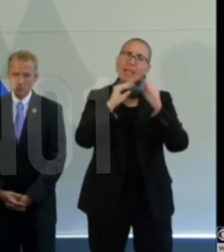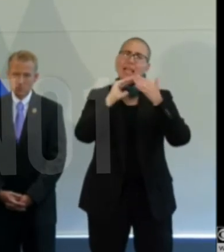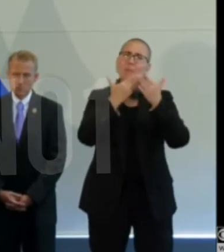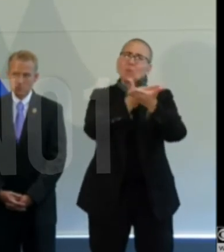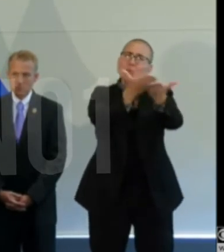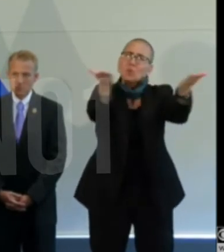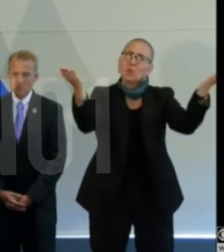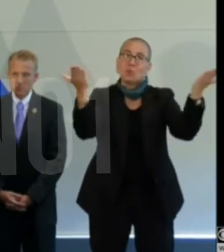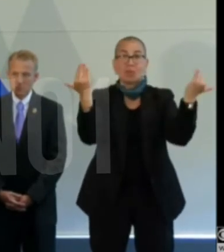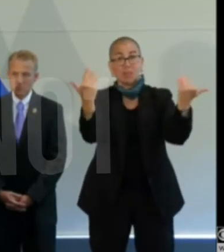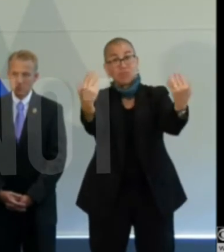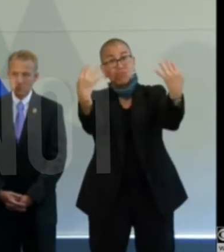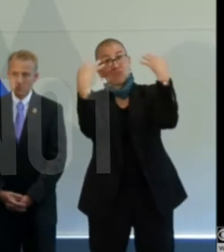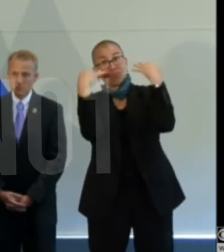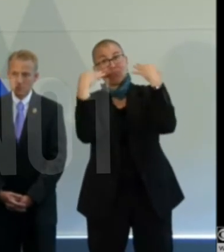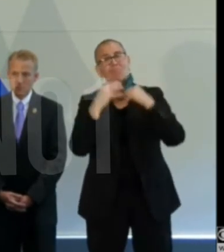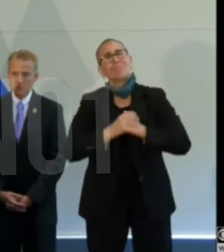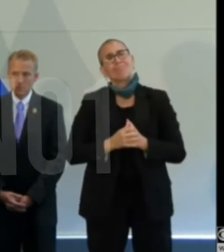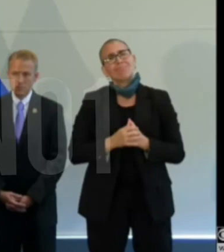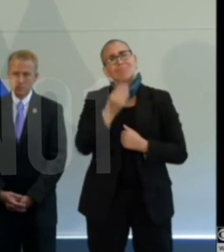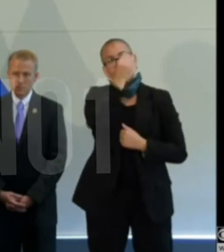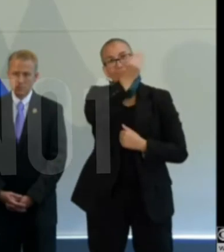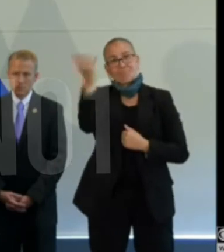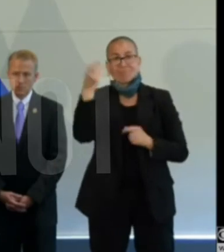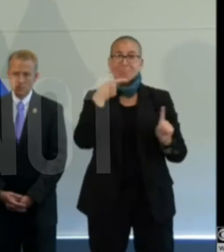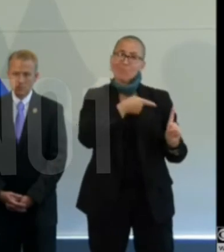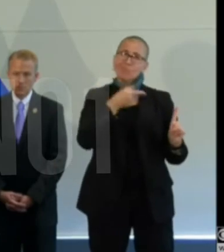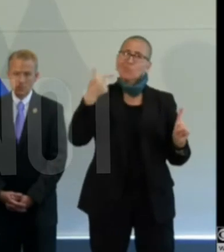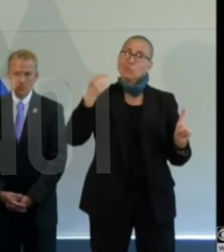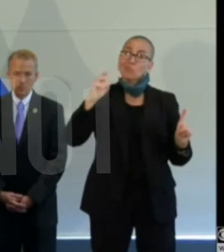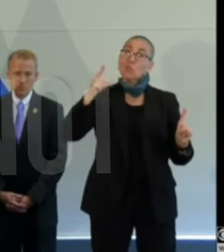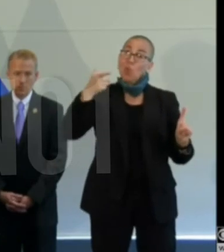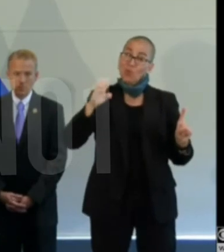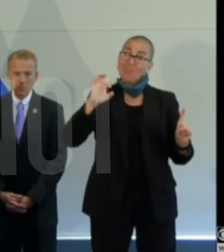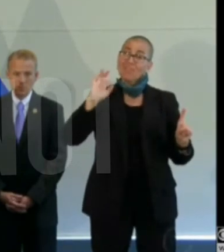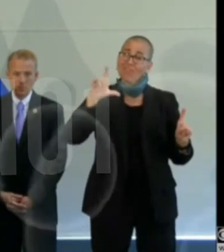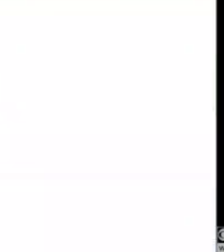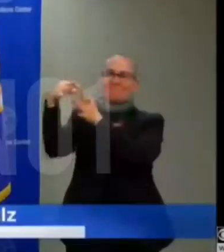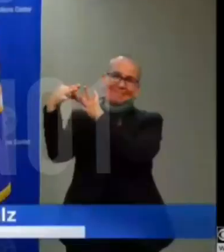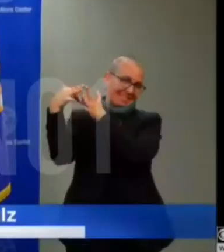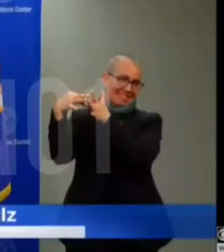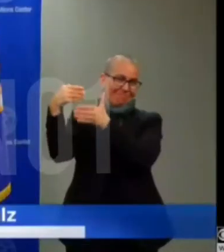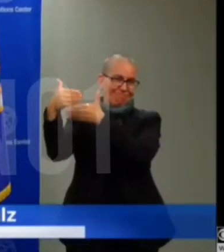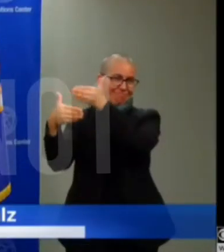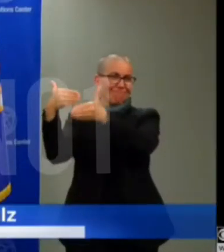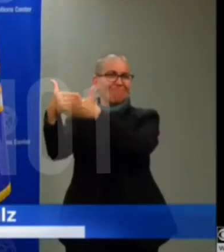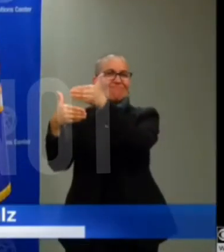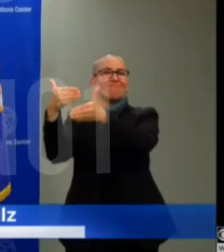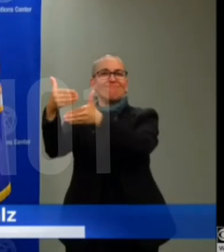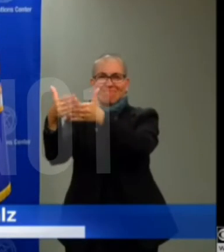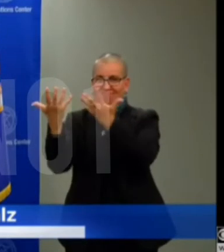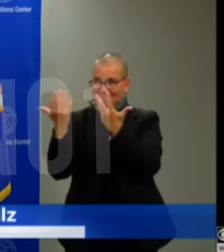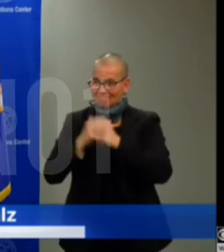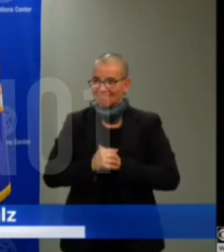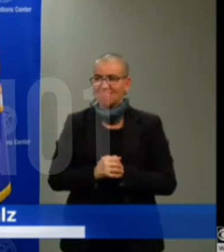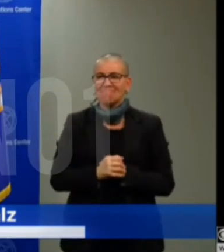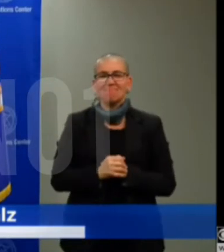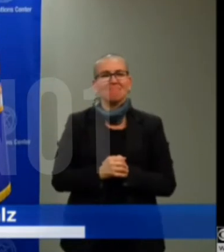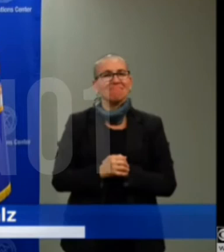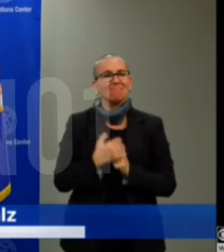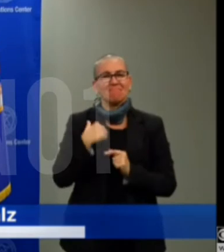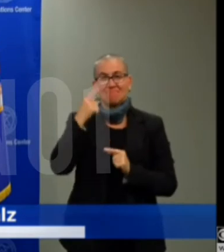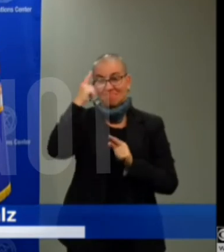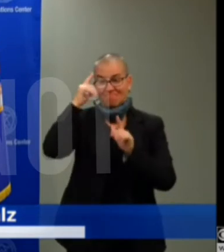a police officer for murder. Governor Tim Walz had this to say about the charges. This is a step today that the